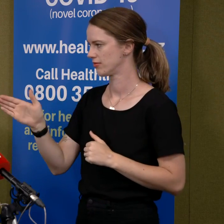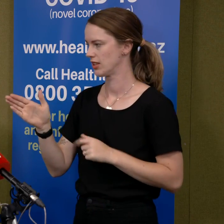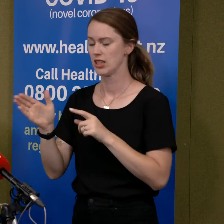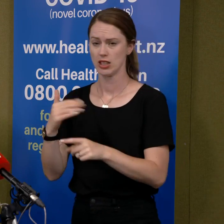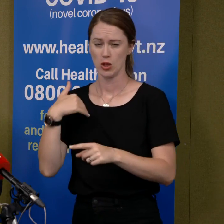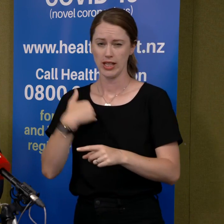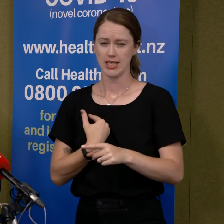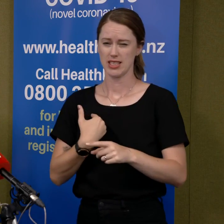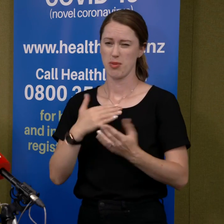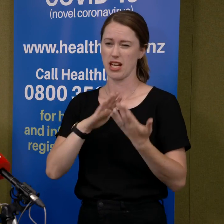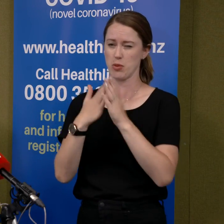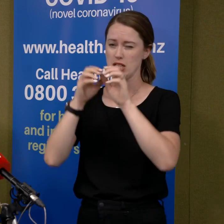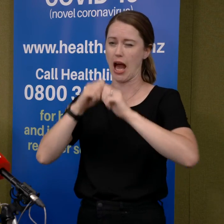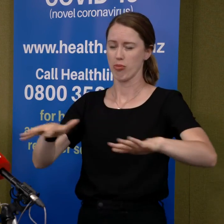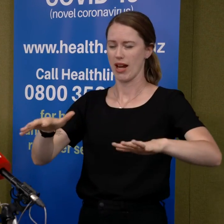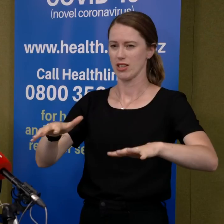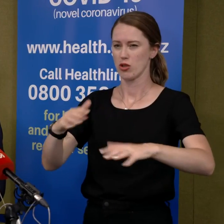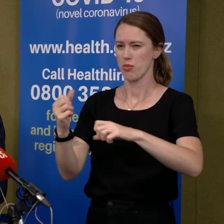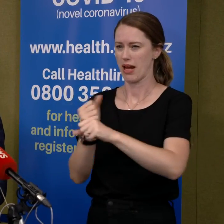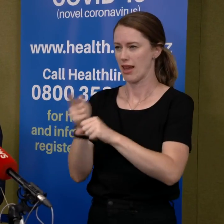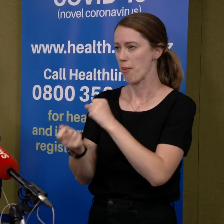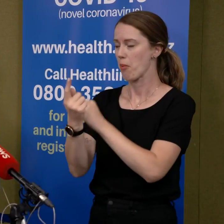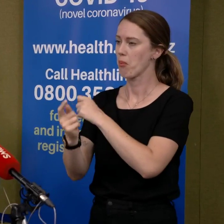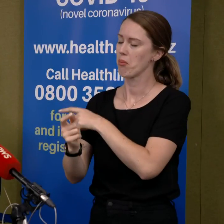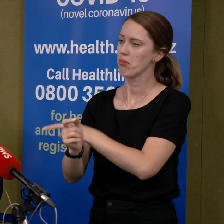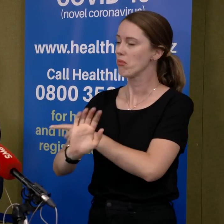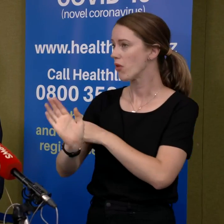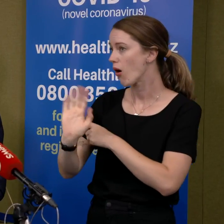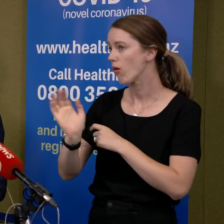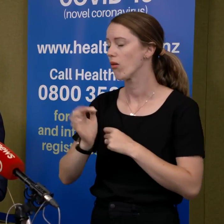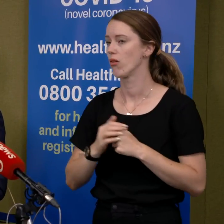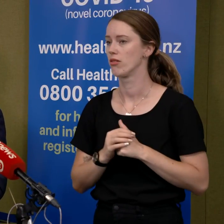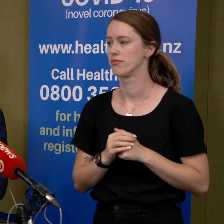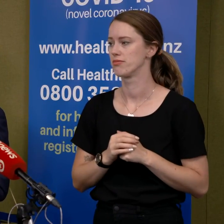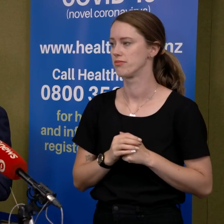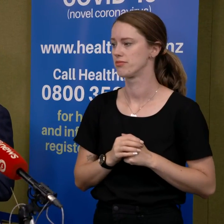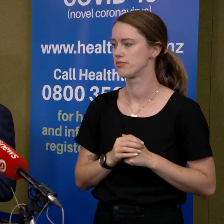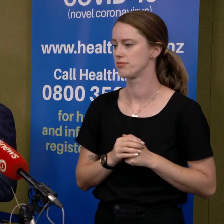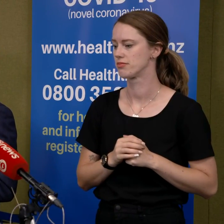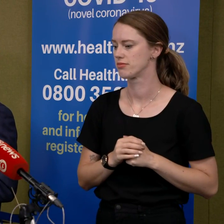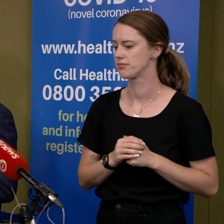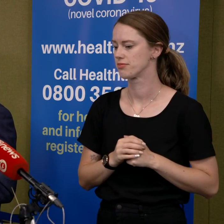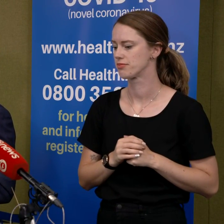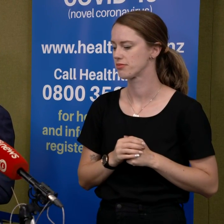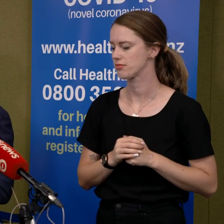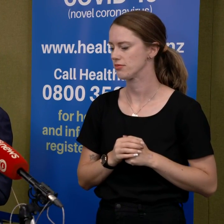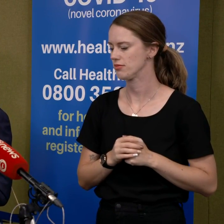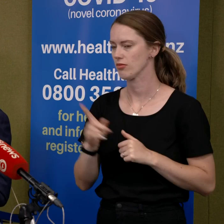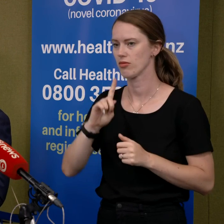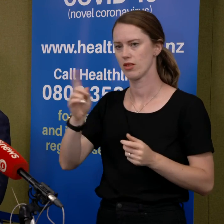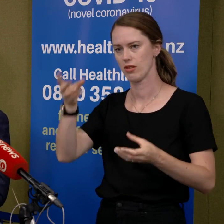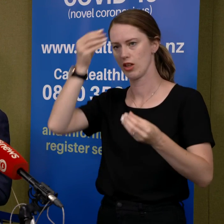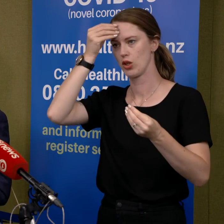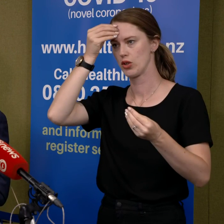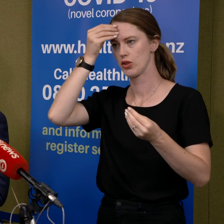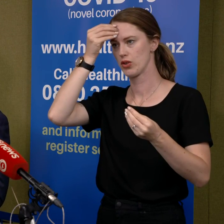see something like a drive-through clinic though? Not necessarily, no. I think one of the things that we've learnt about, well,